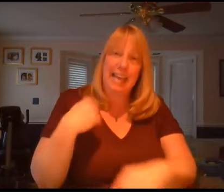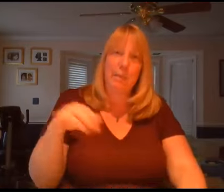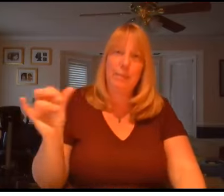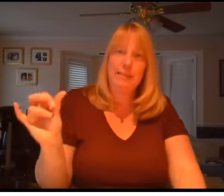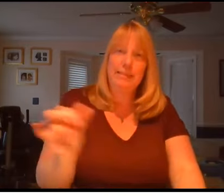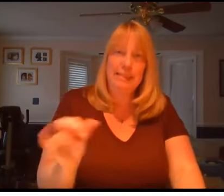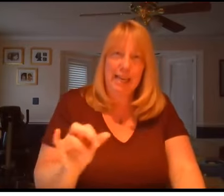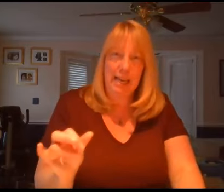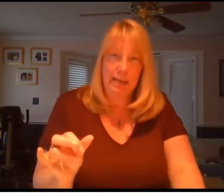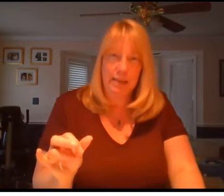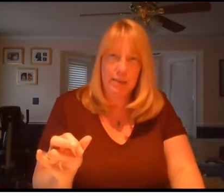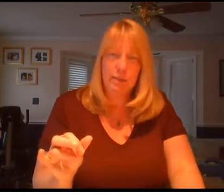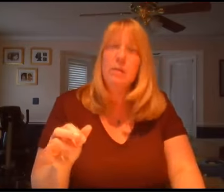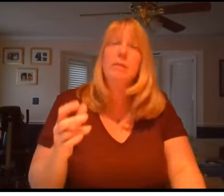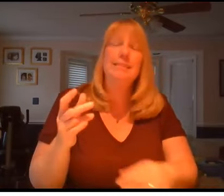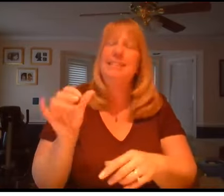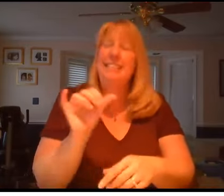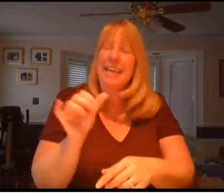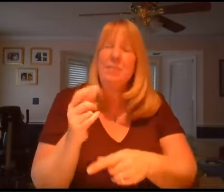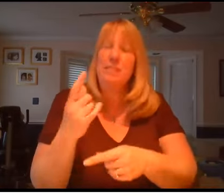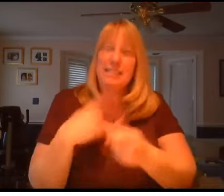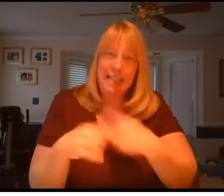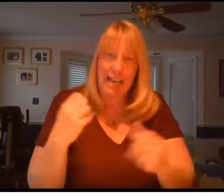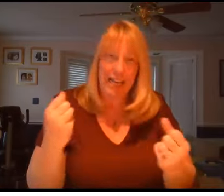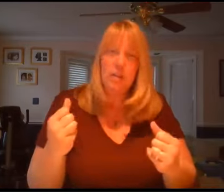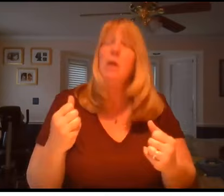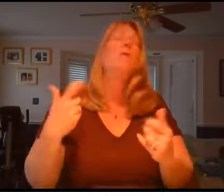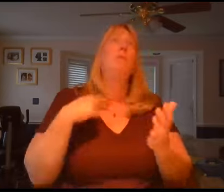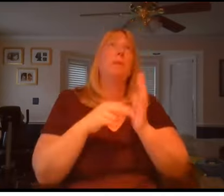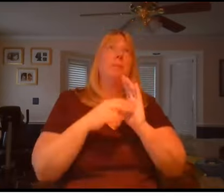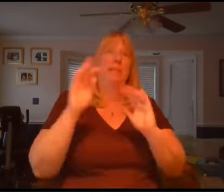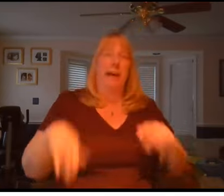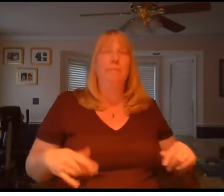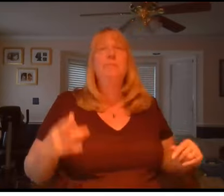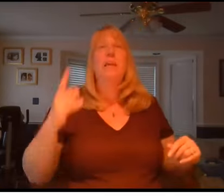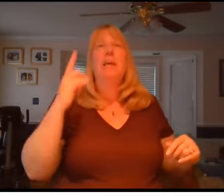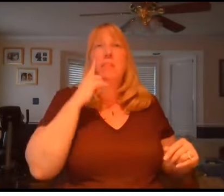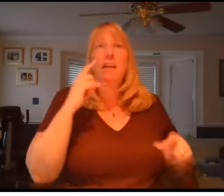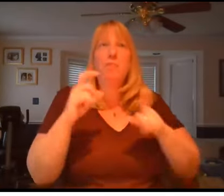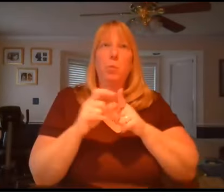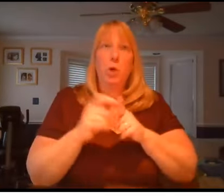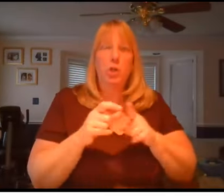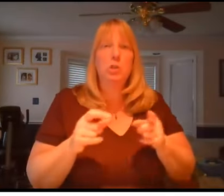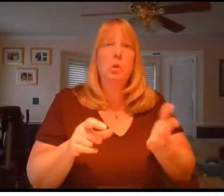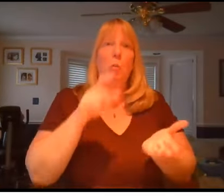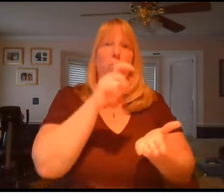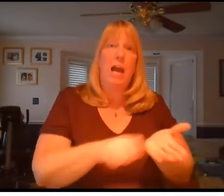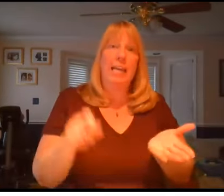you can't use a sign the same. You can't use the same sign. What I mean by that is if a